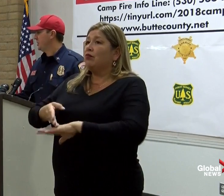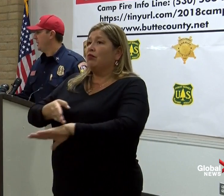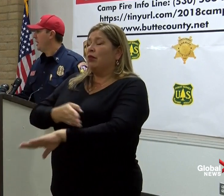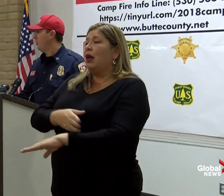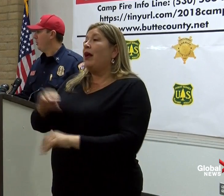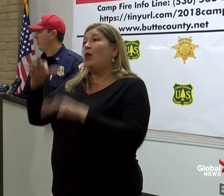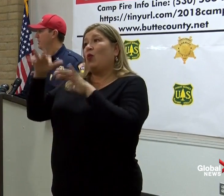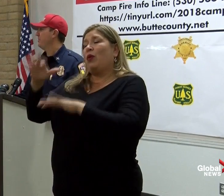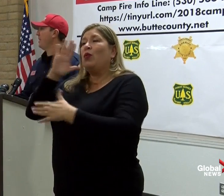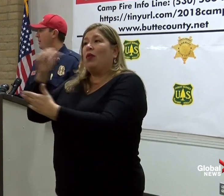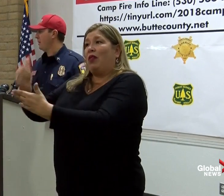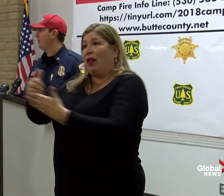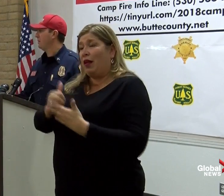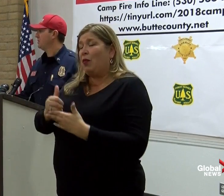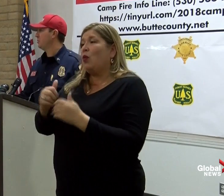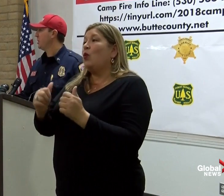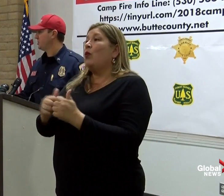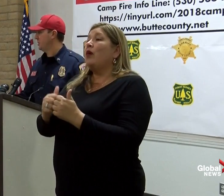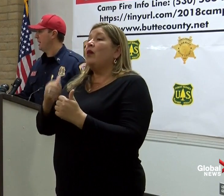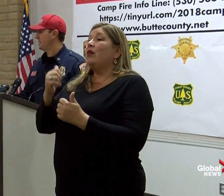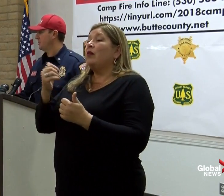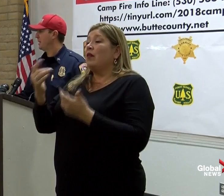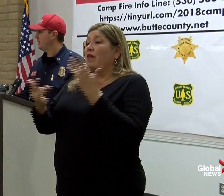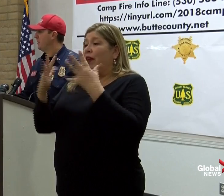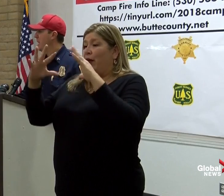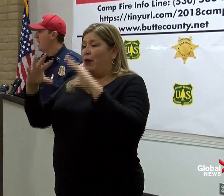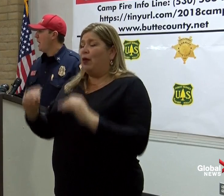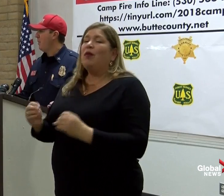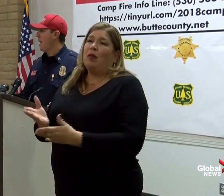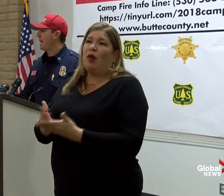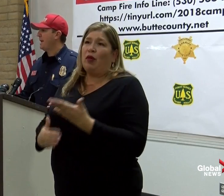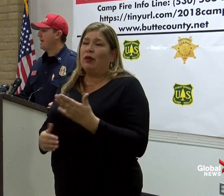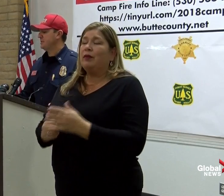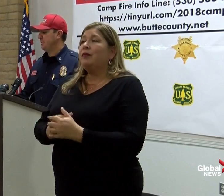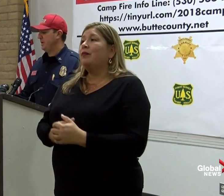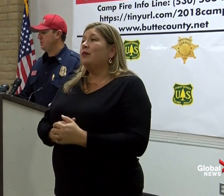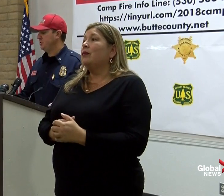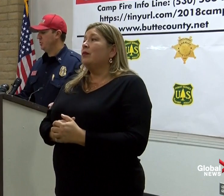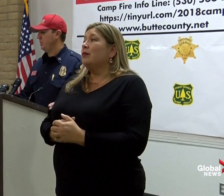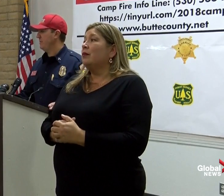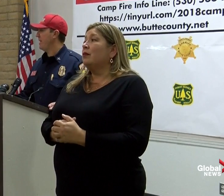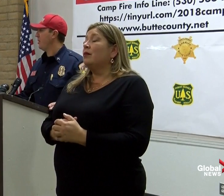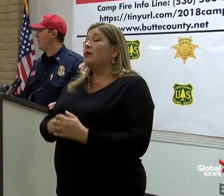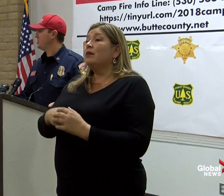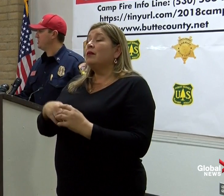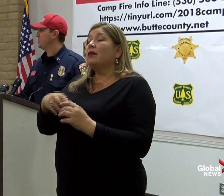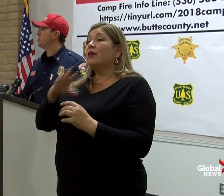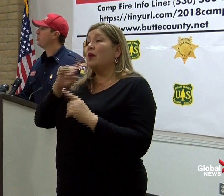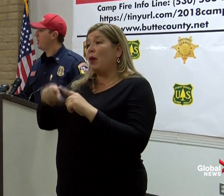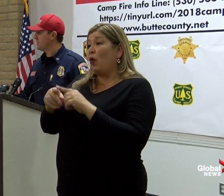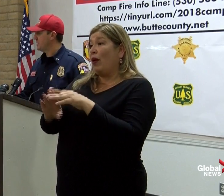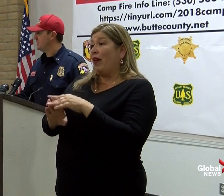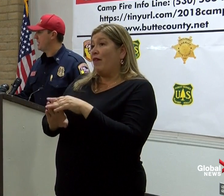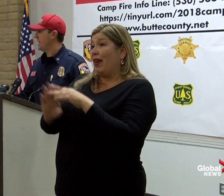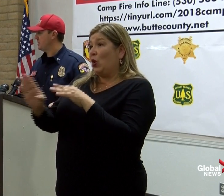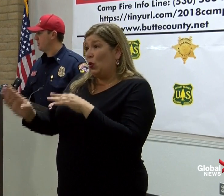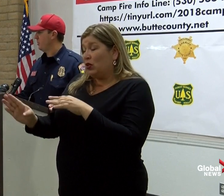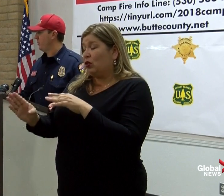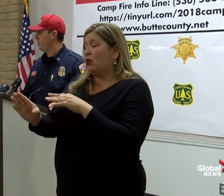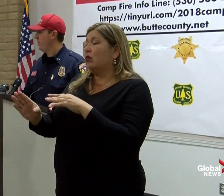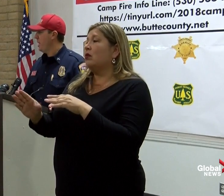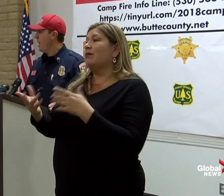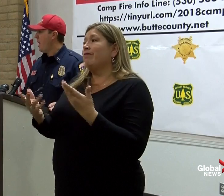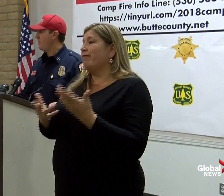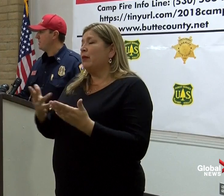would certainly help with the fire suppression aspect. I can't speak to the evacuations. There is a process that has